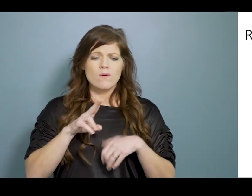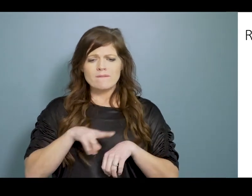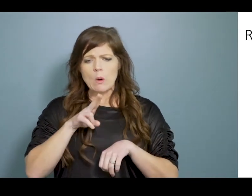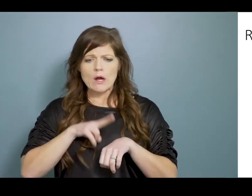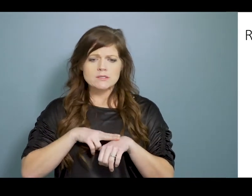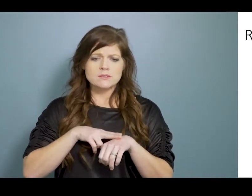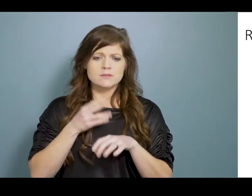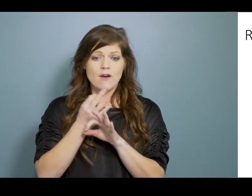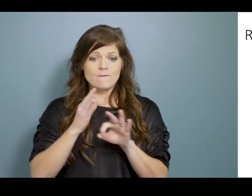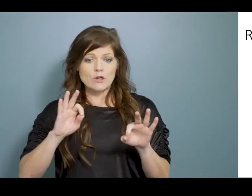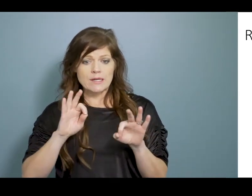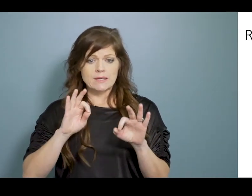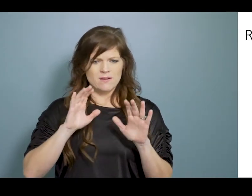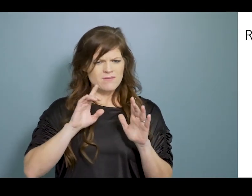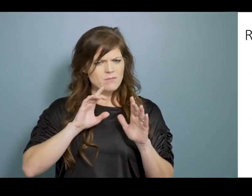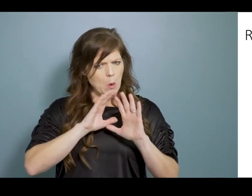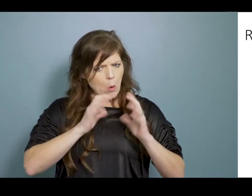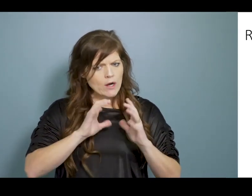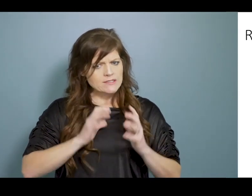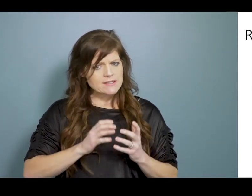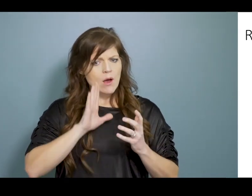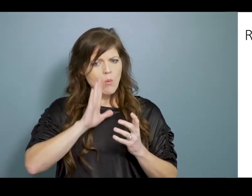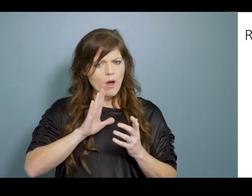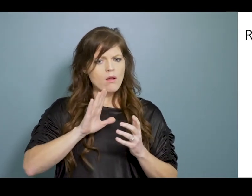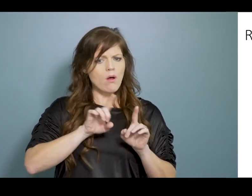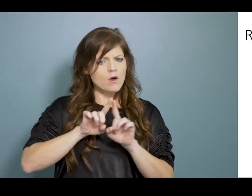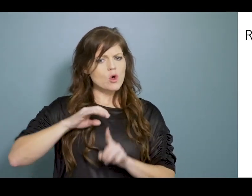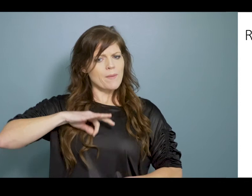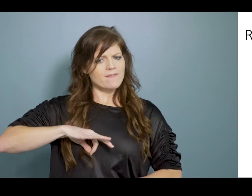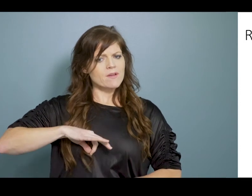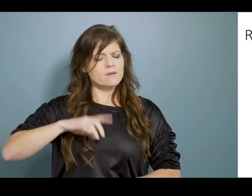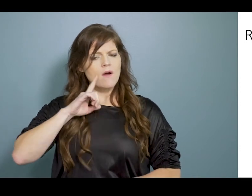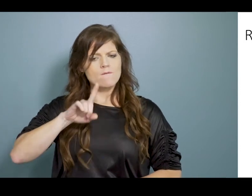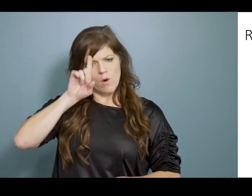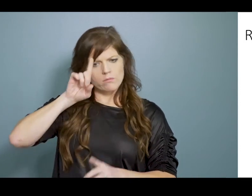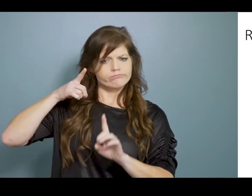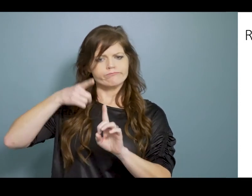Coursera free courses that I think are wonderful. So